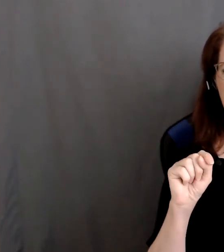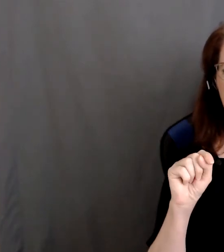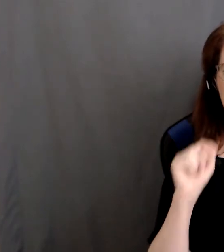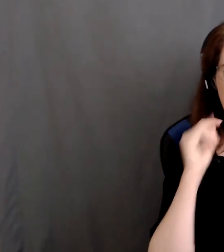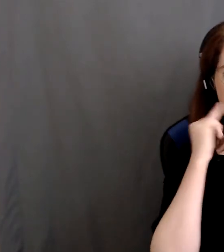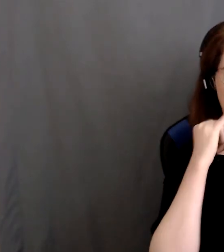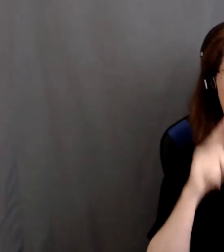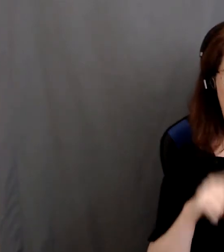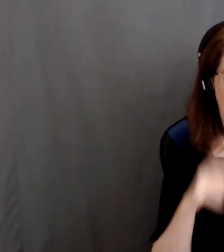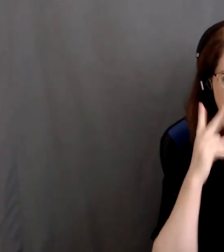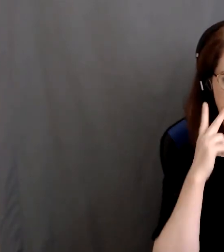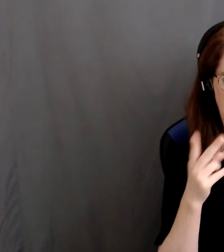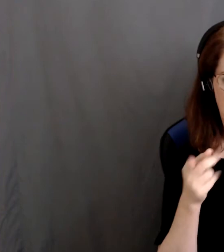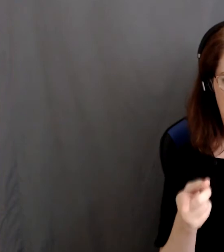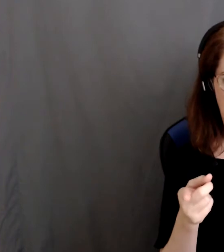see them,